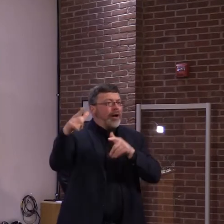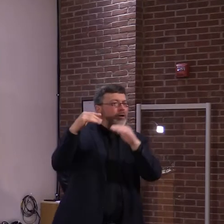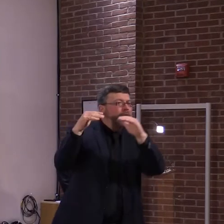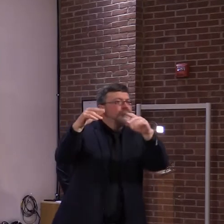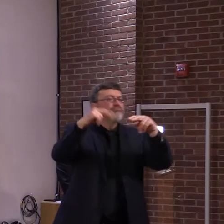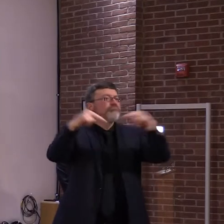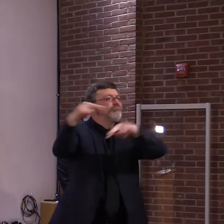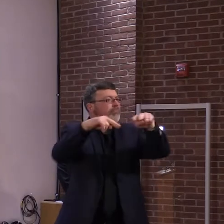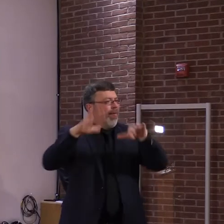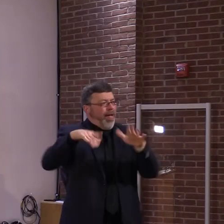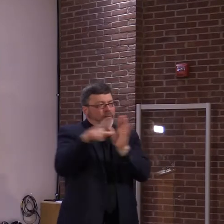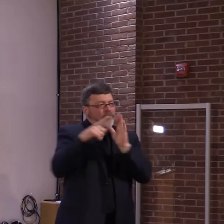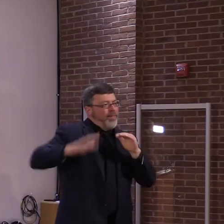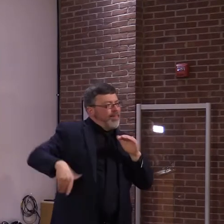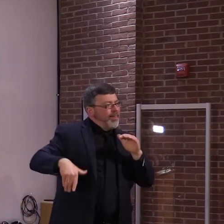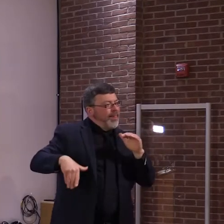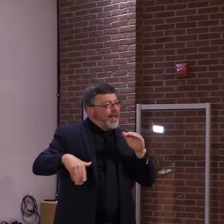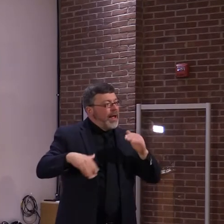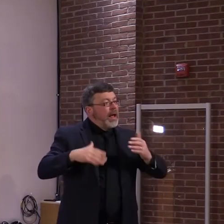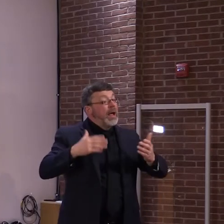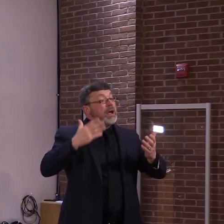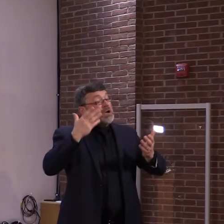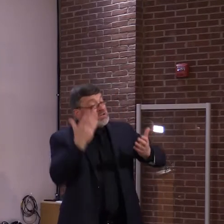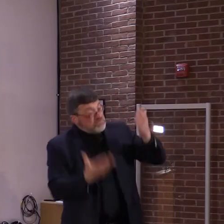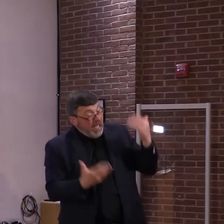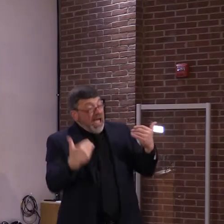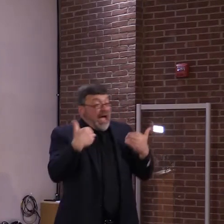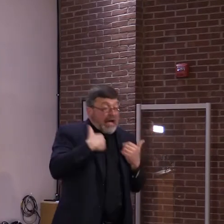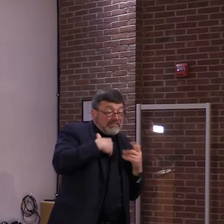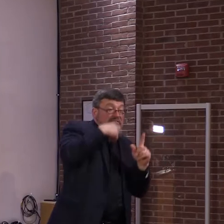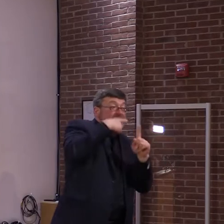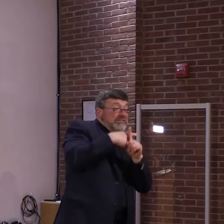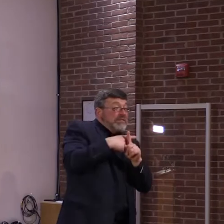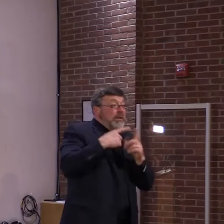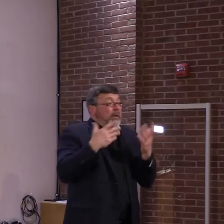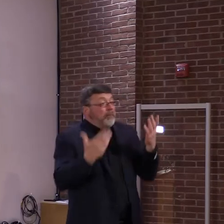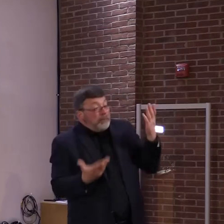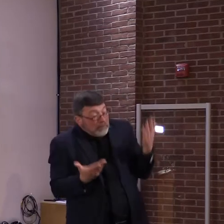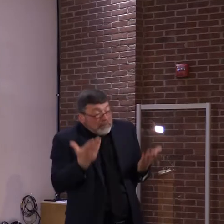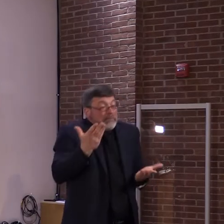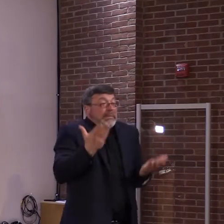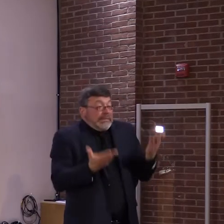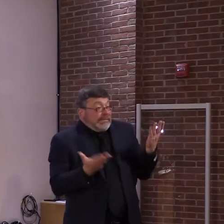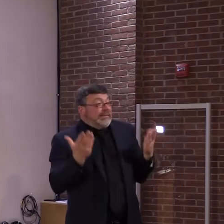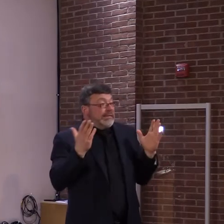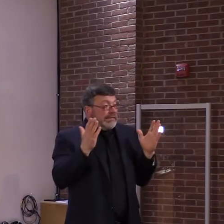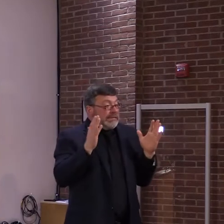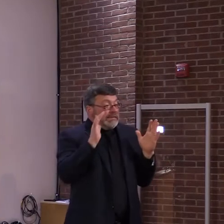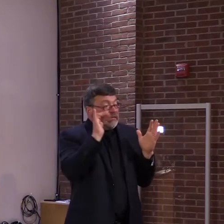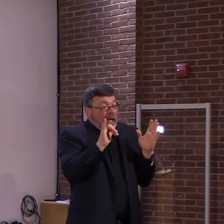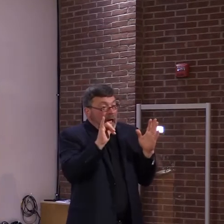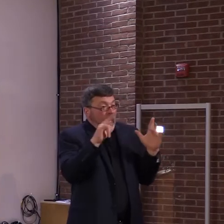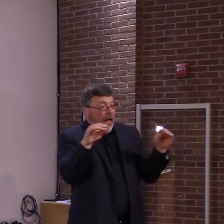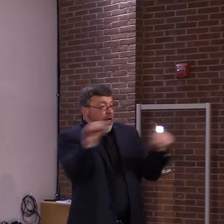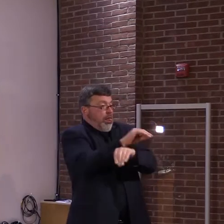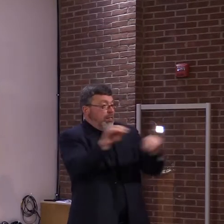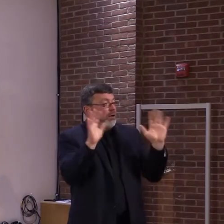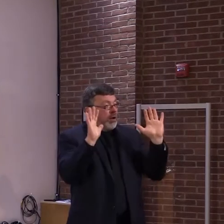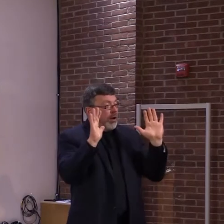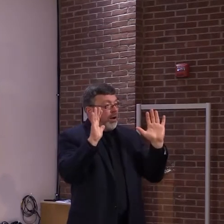some advantages to getting another vaccine, but do those advantages